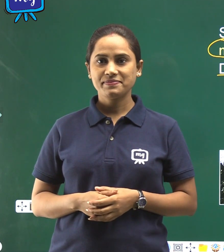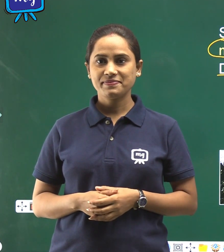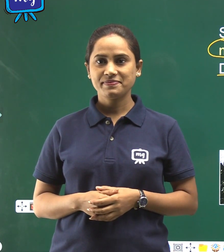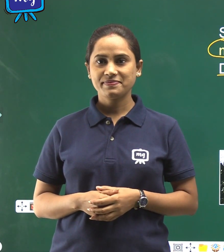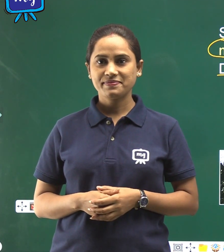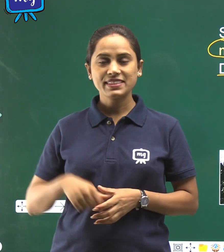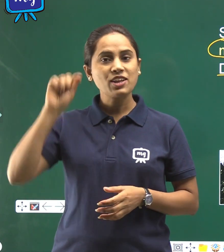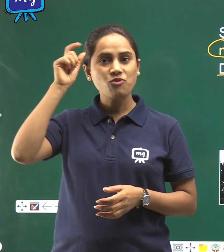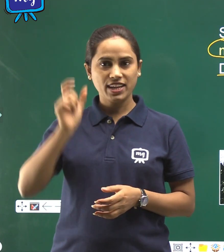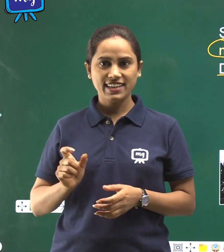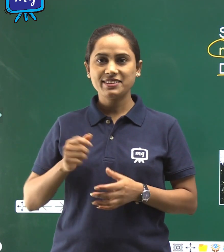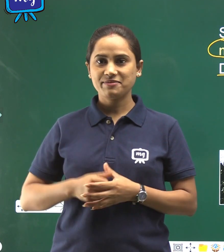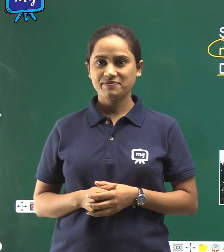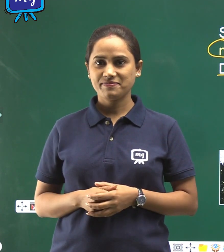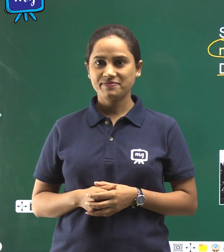field,